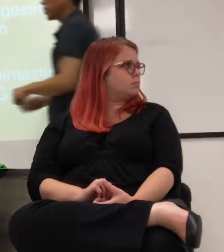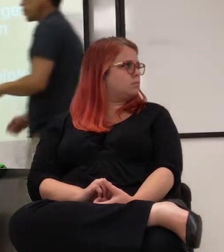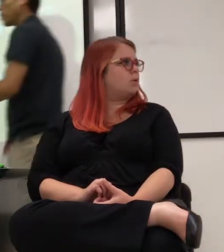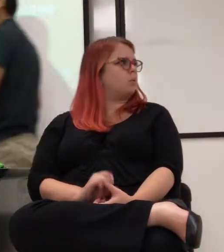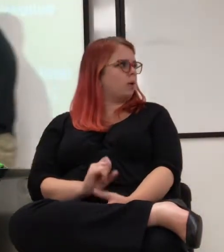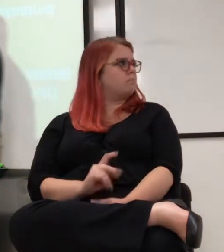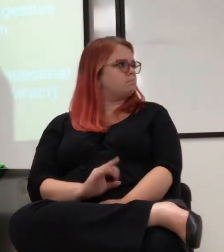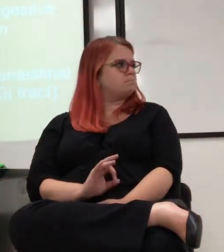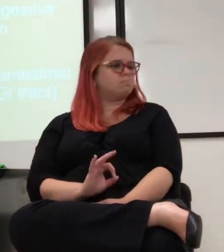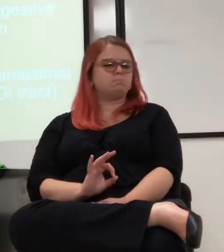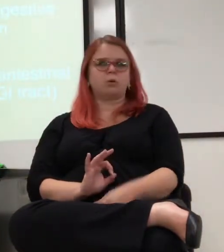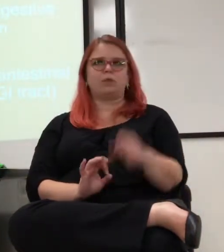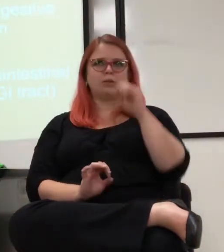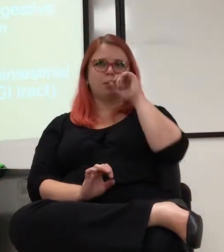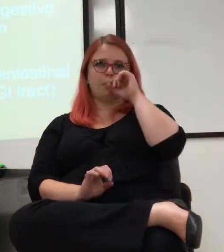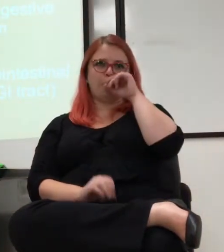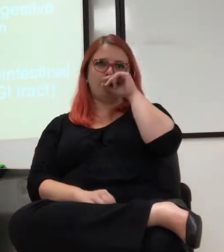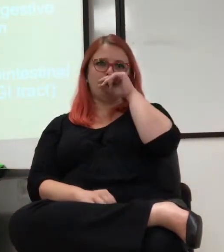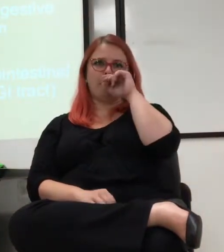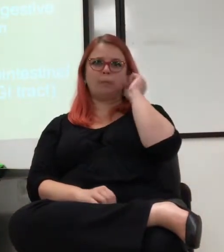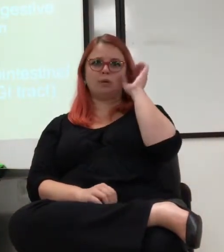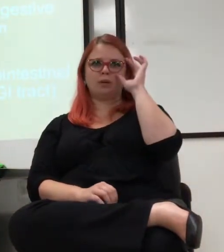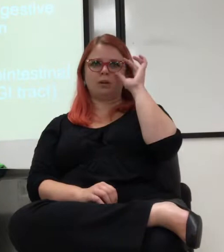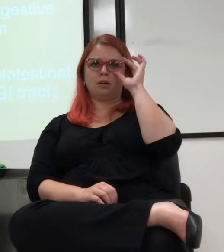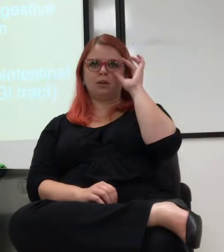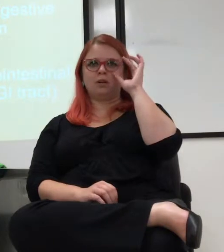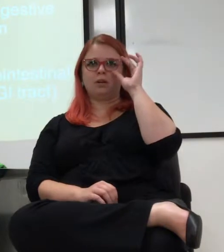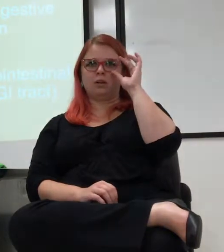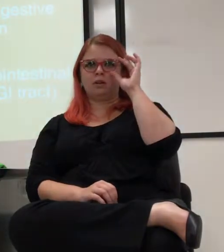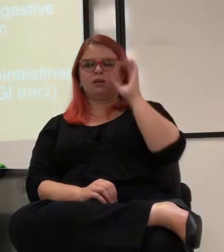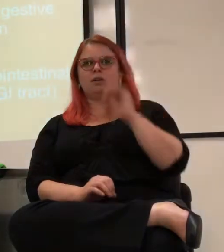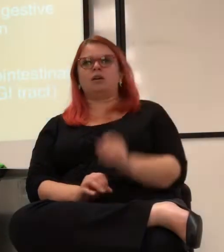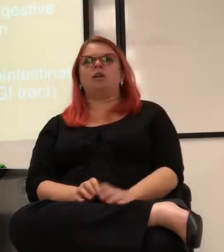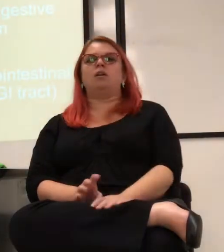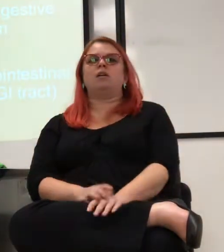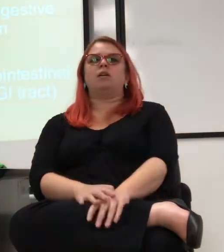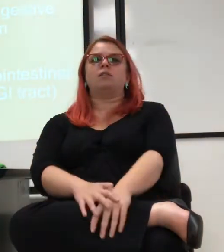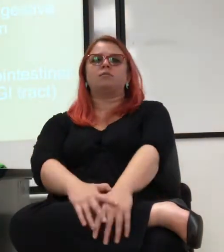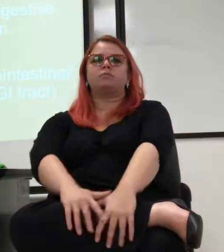So this material for lecture exam 7 is previously stated. It